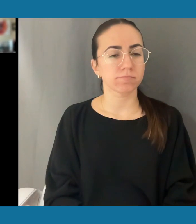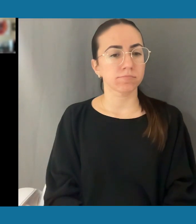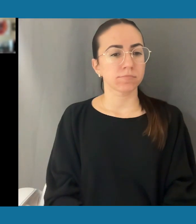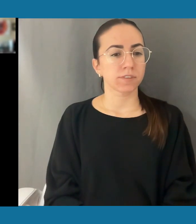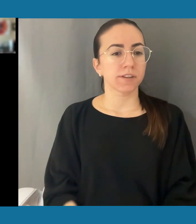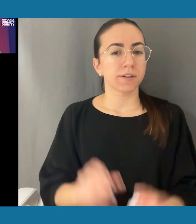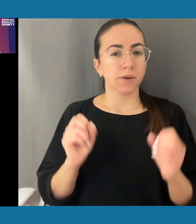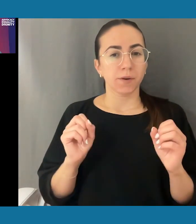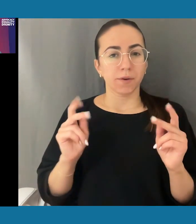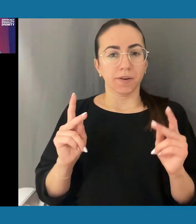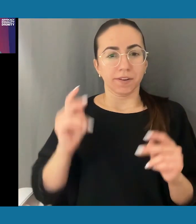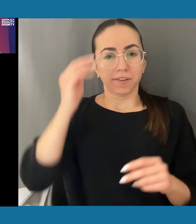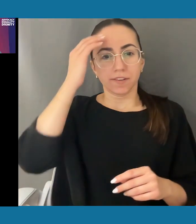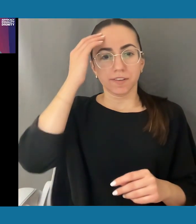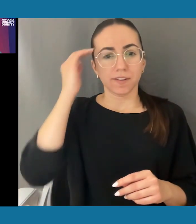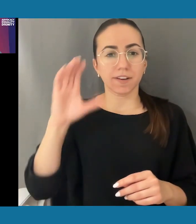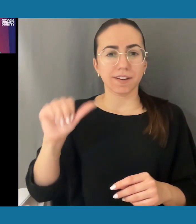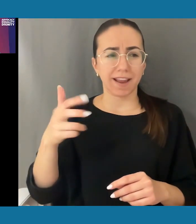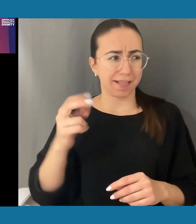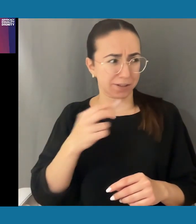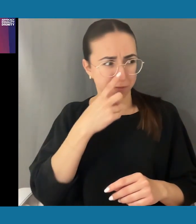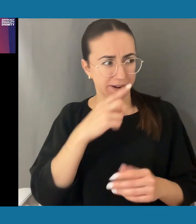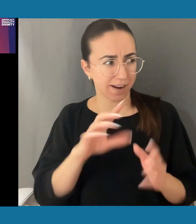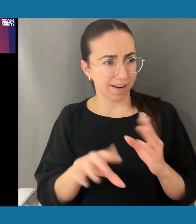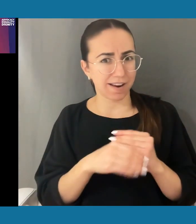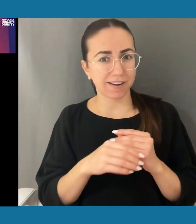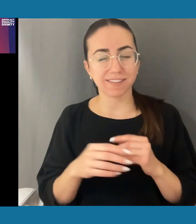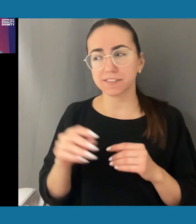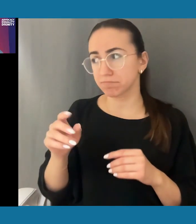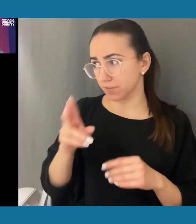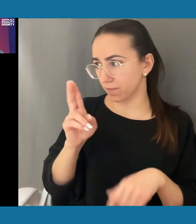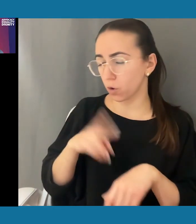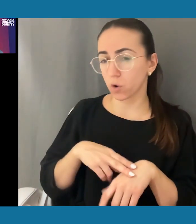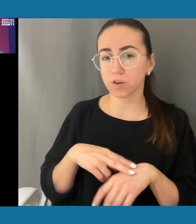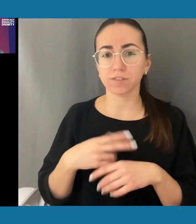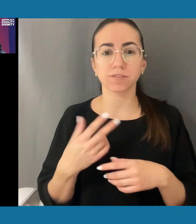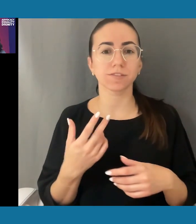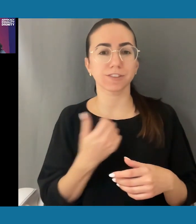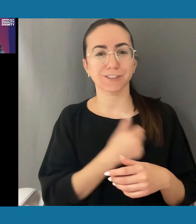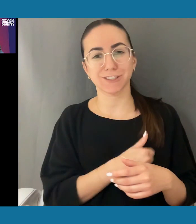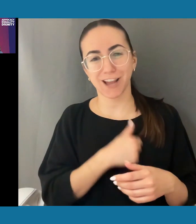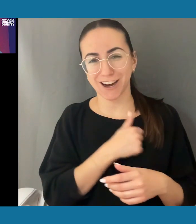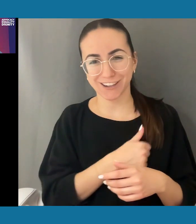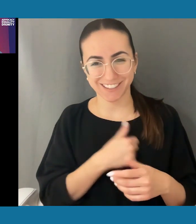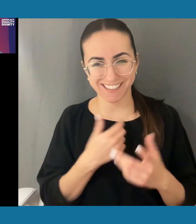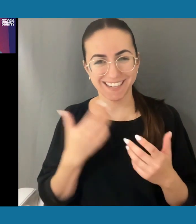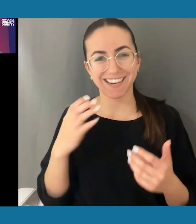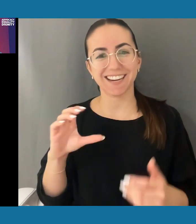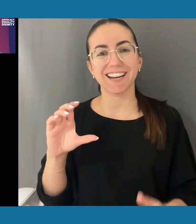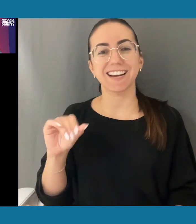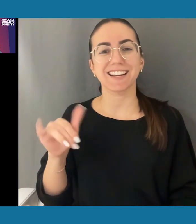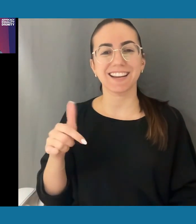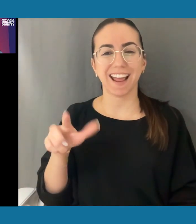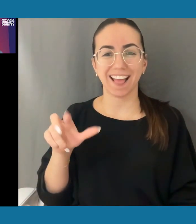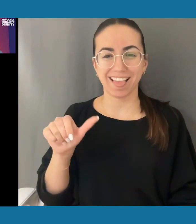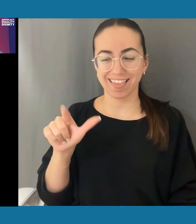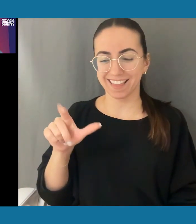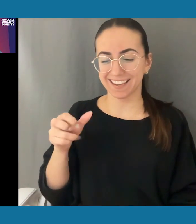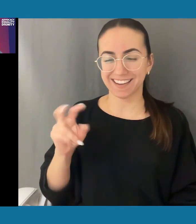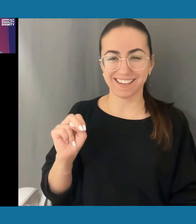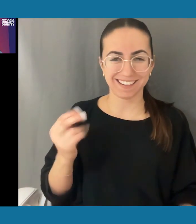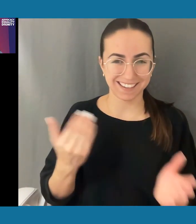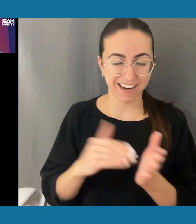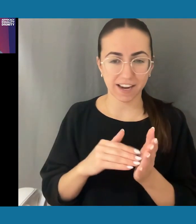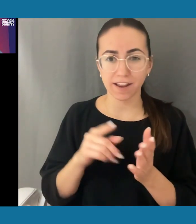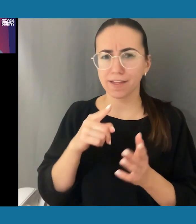All right. Can I pipe in and say one thing? Of course. Sorry, I obviously cannot help myself. This is Caitlin again, and I just wanted to say this scenario shouldn't